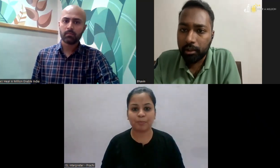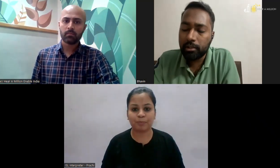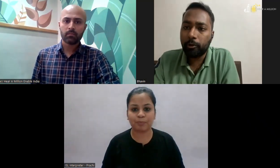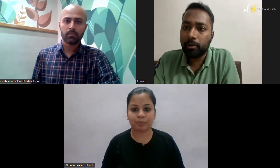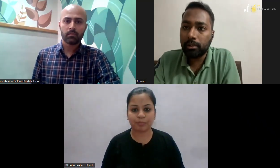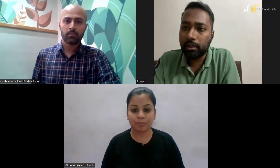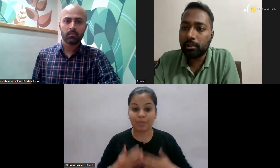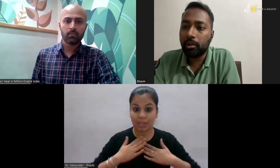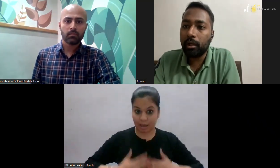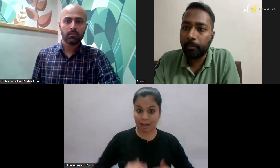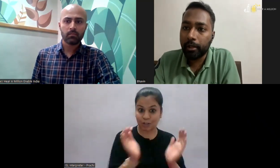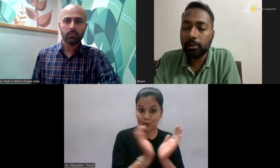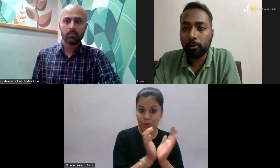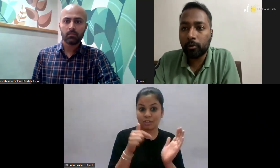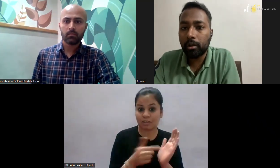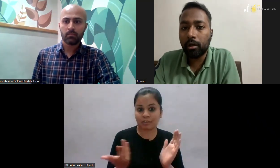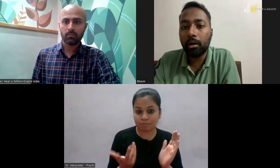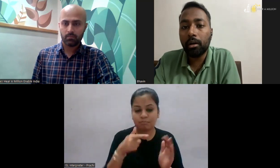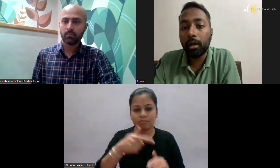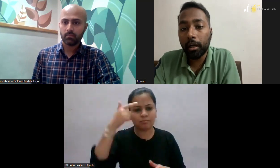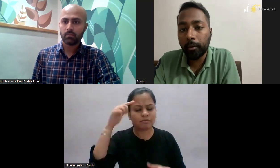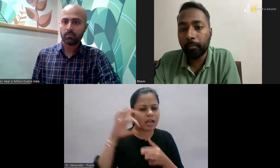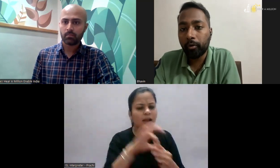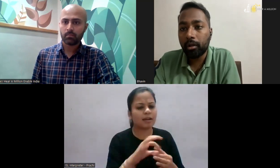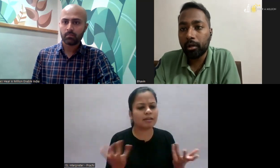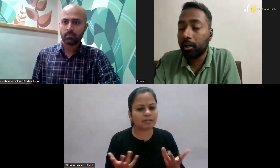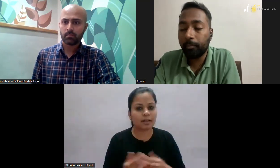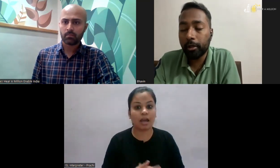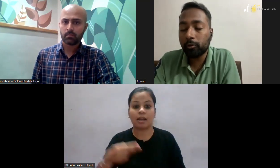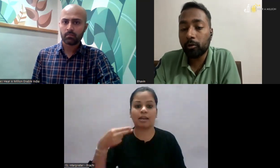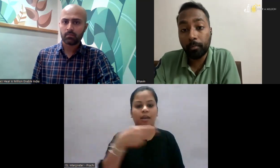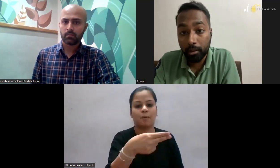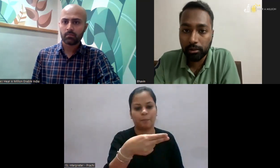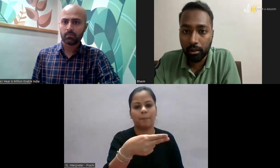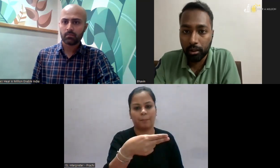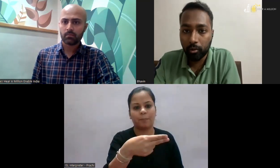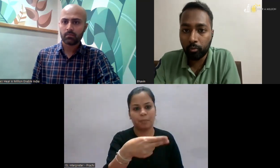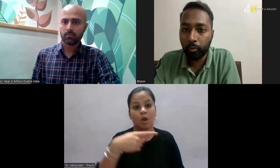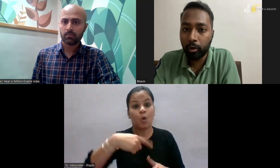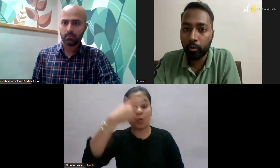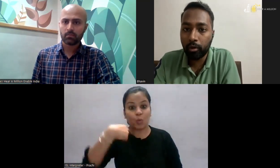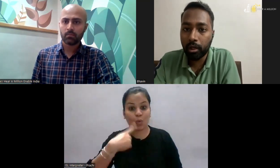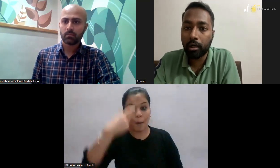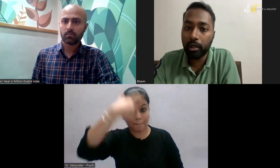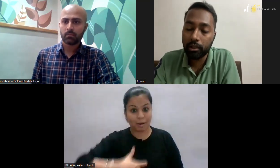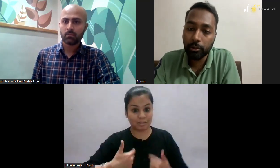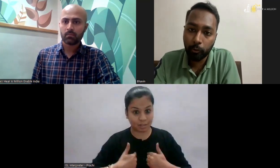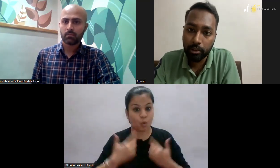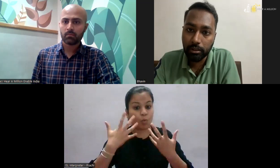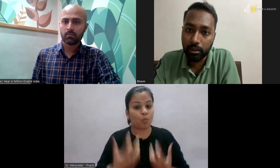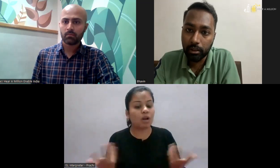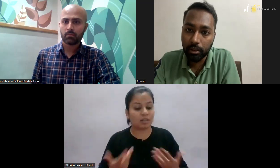Mhm. health insurance is depends on name. It depends on person who want to take